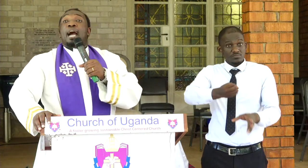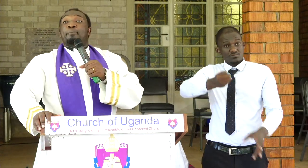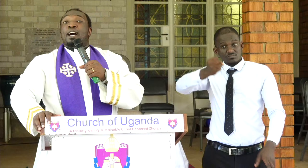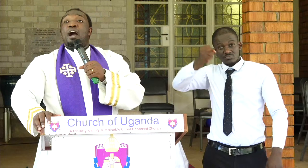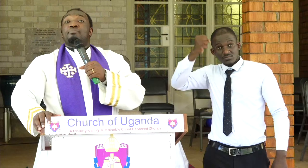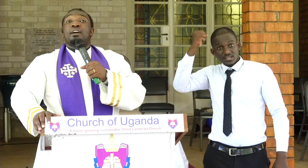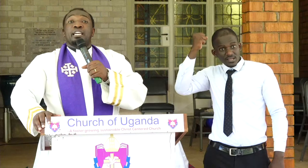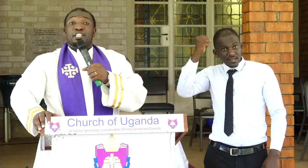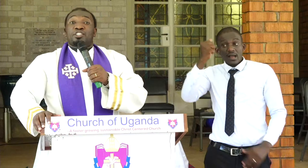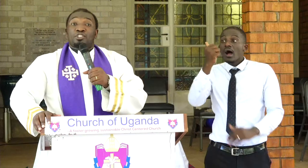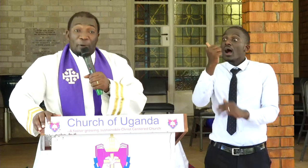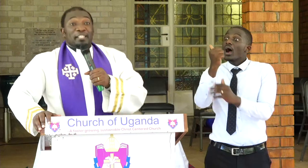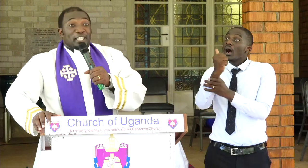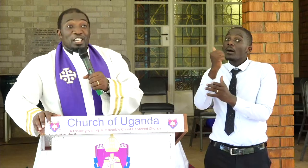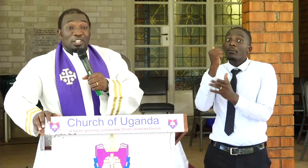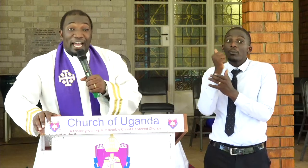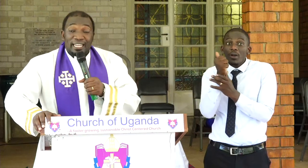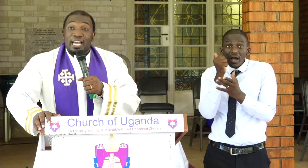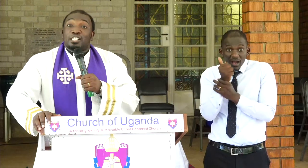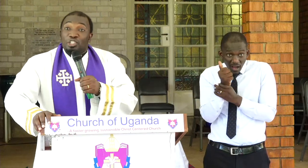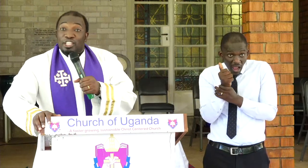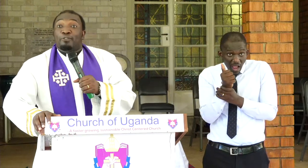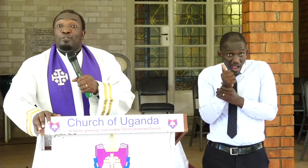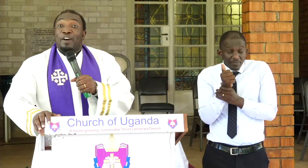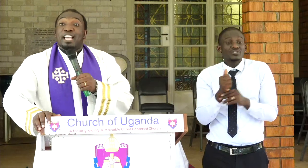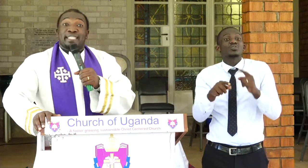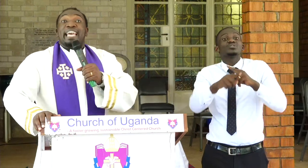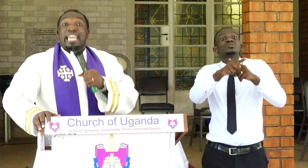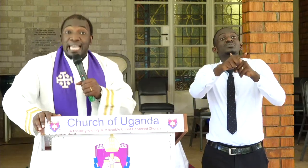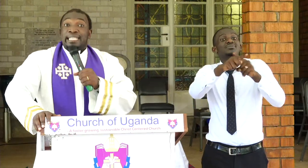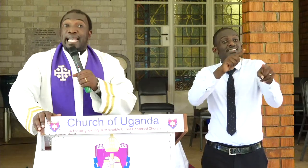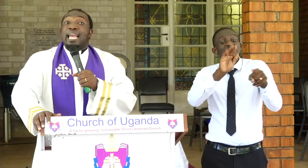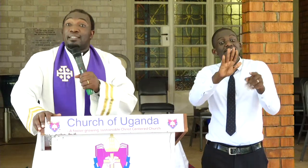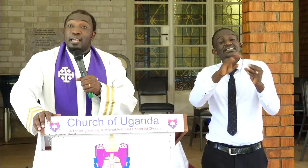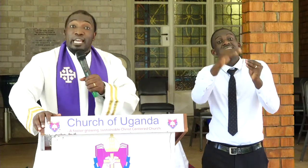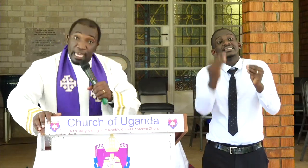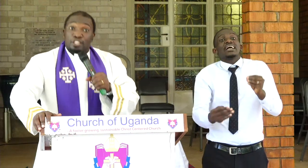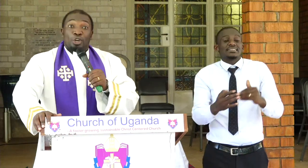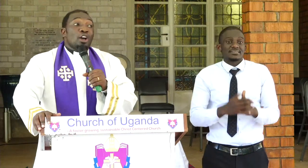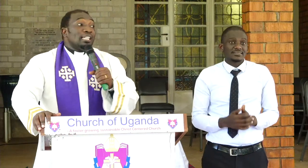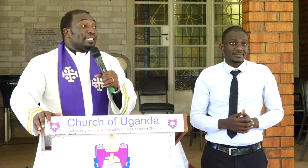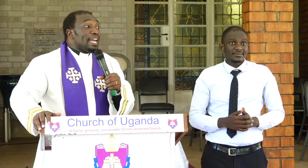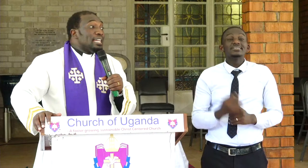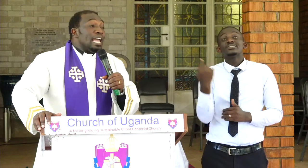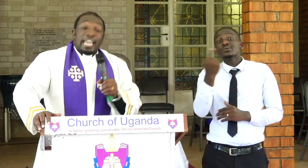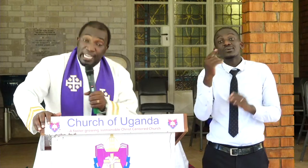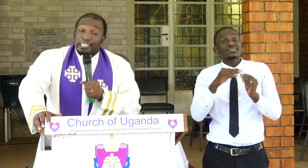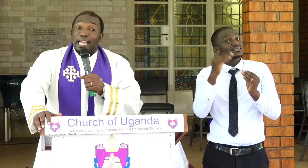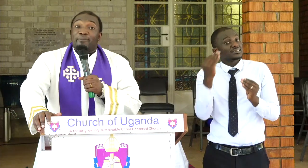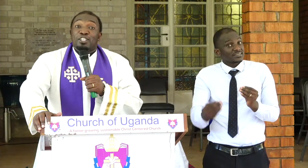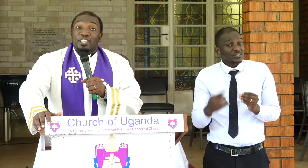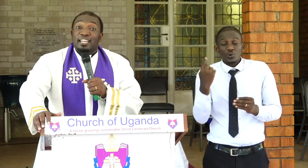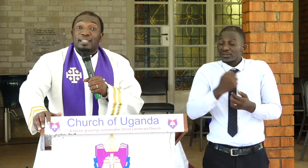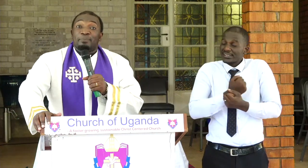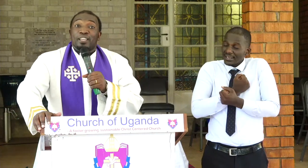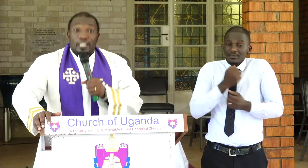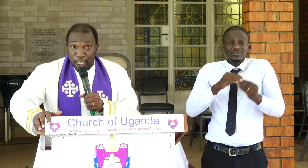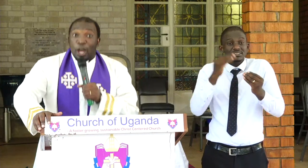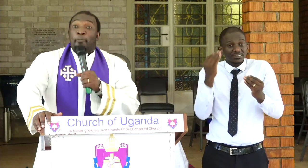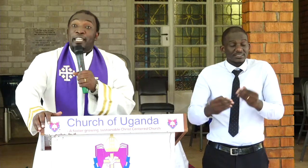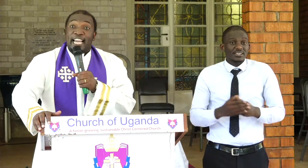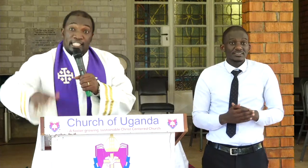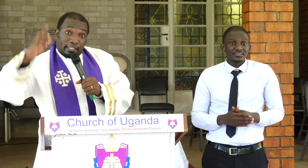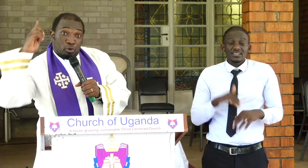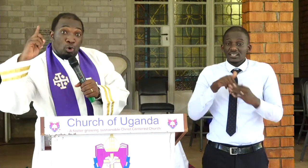gentlemen, Abraham is stretching his hand to sacrifice his son, his only son, his loved son,